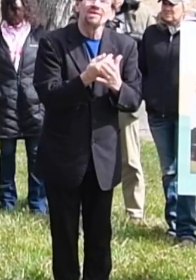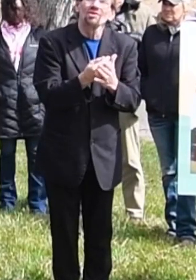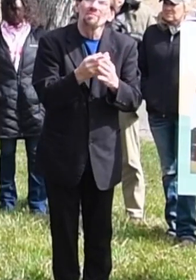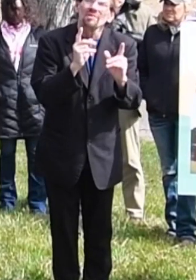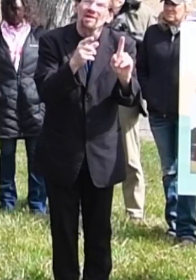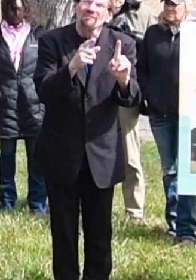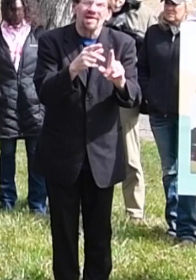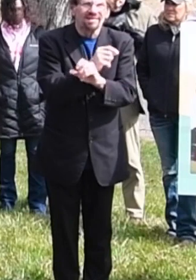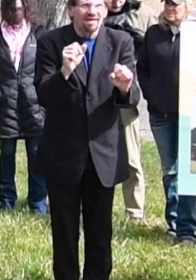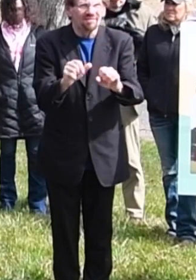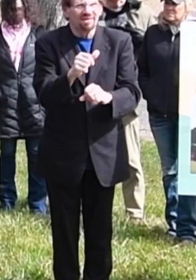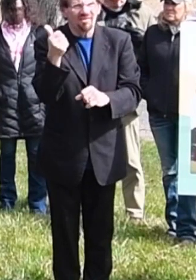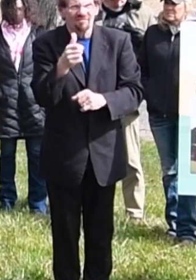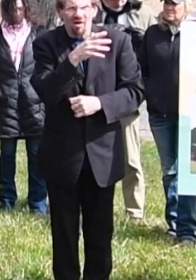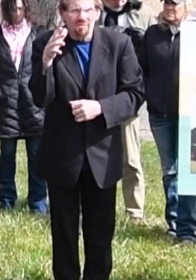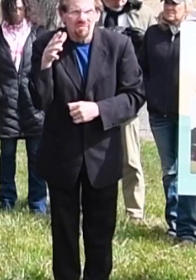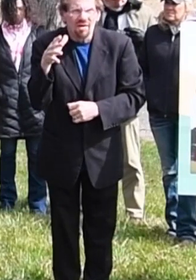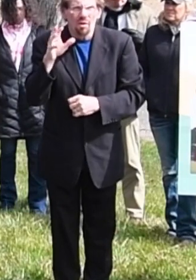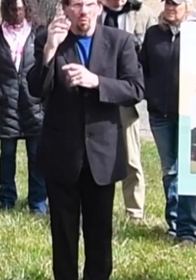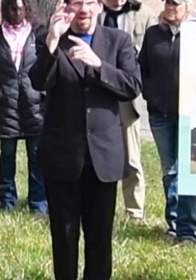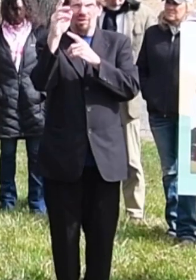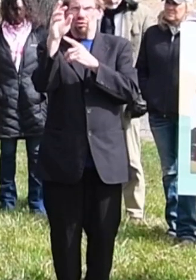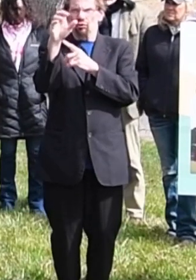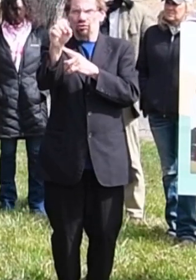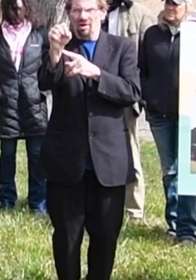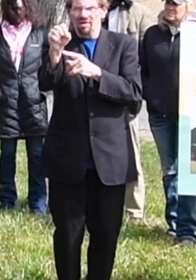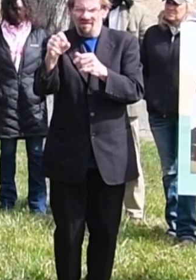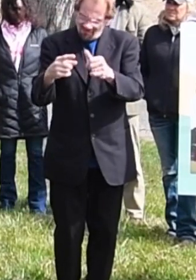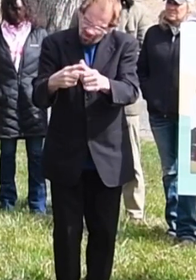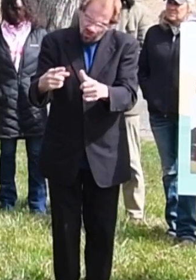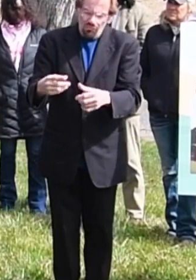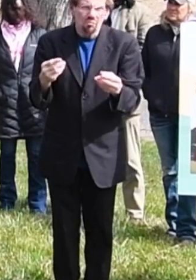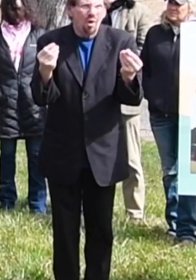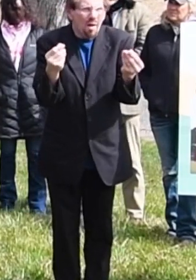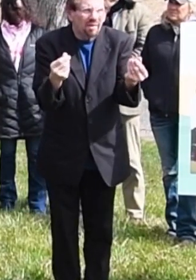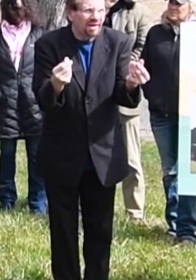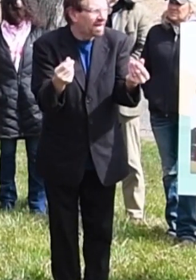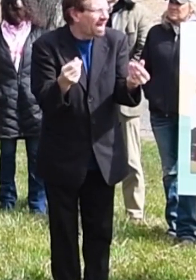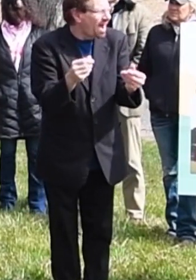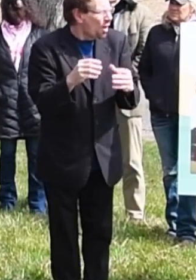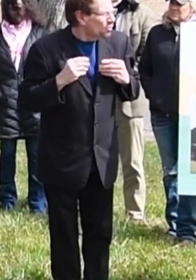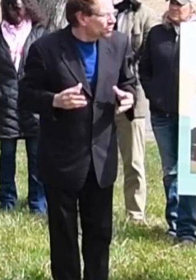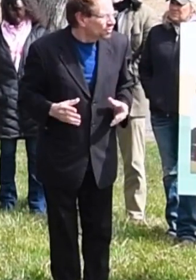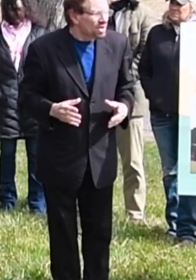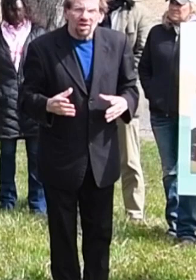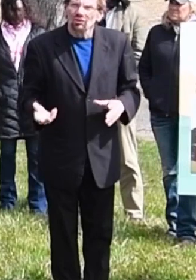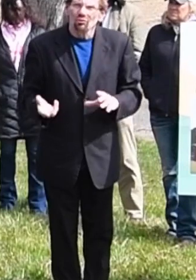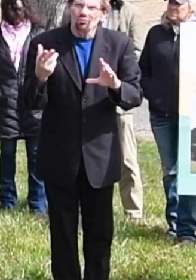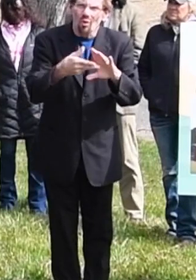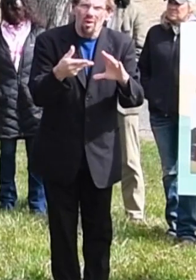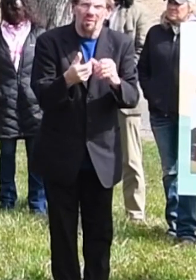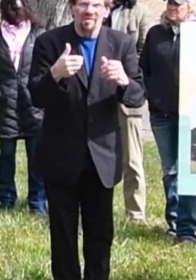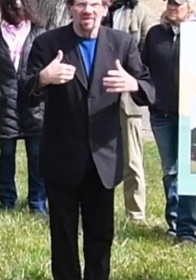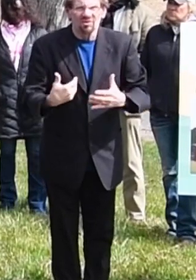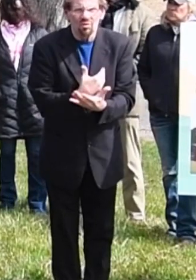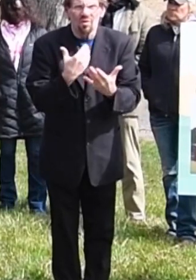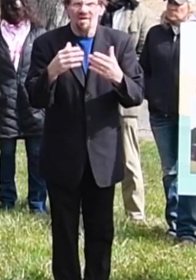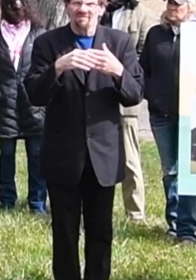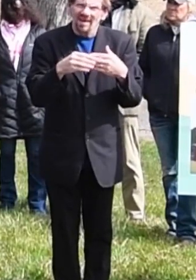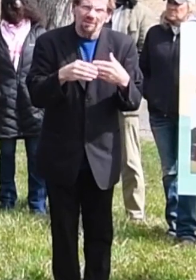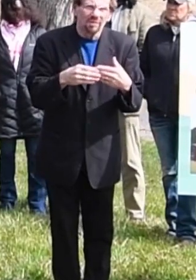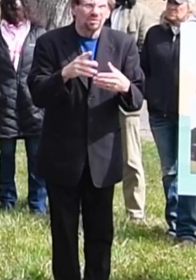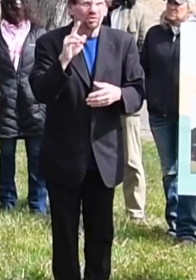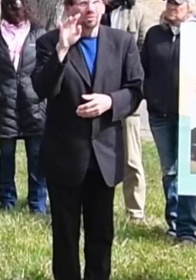The Winklers are the first property owners to join ALP under these new flexible terms, and we are hopeful that this easement